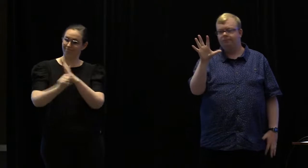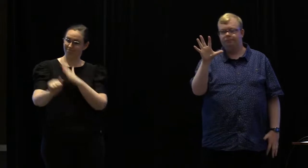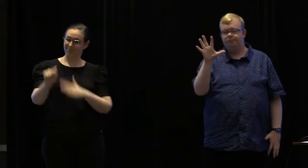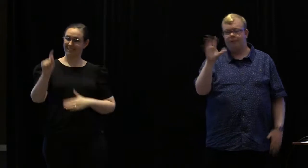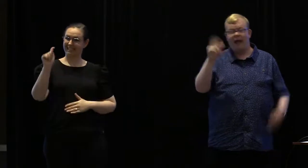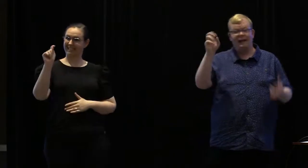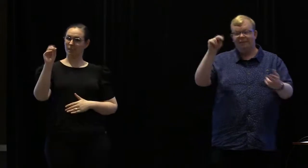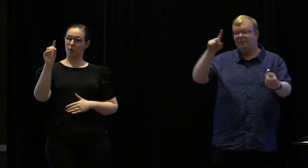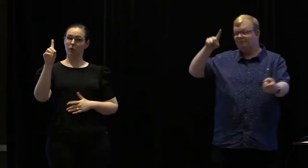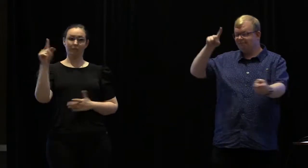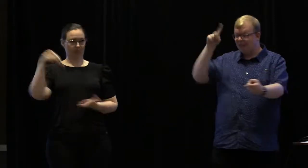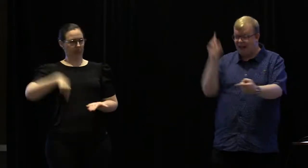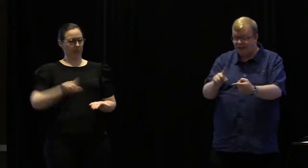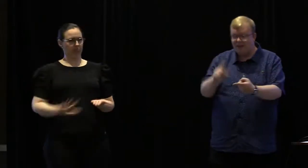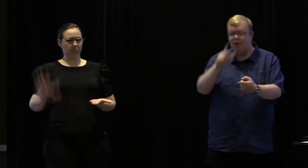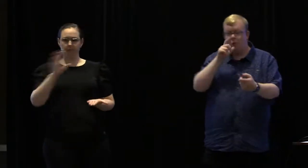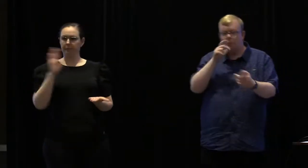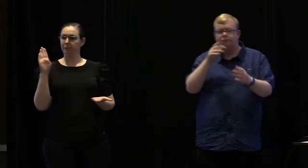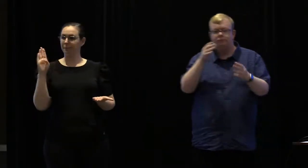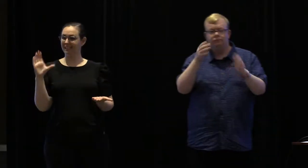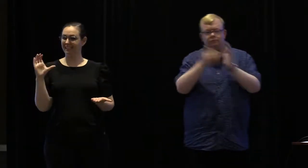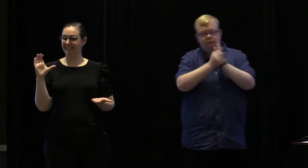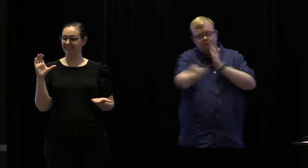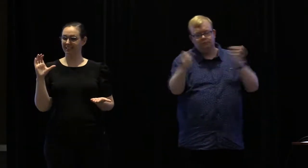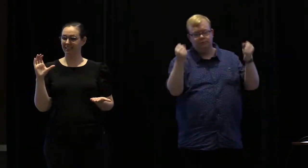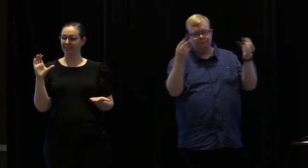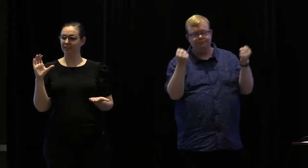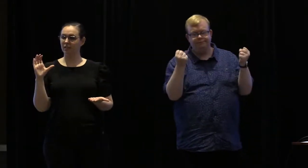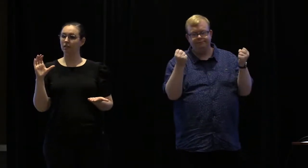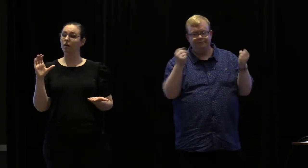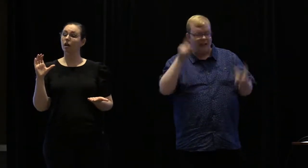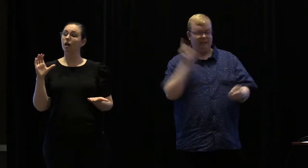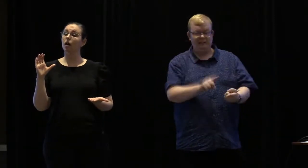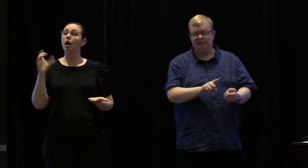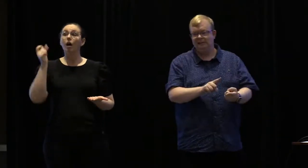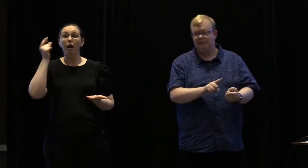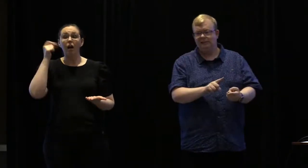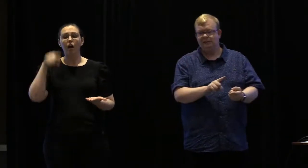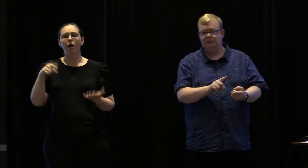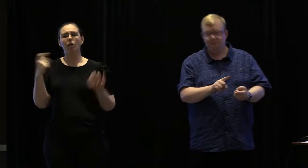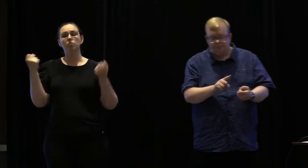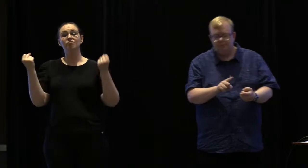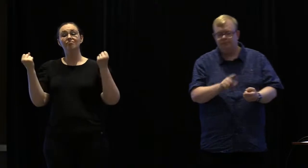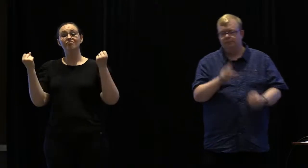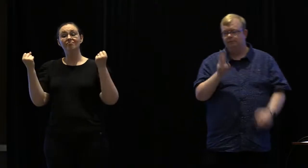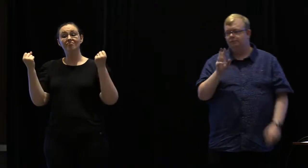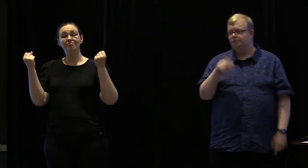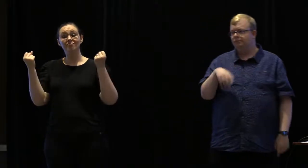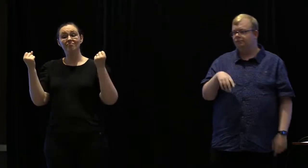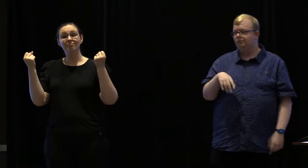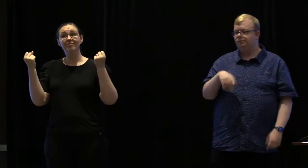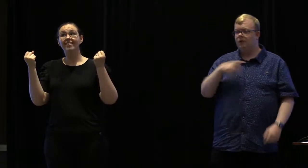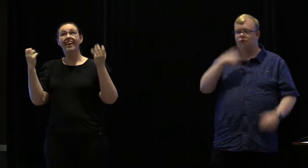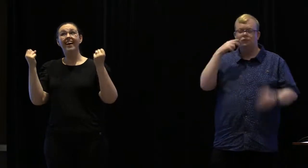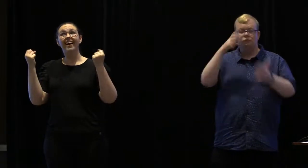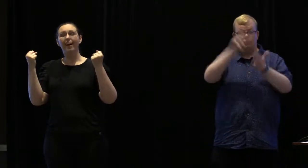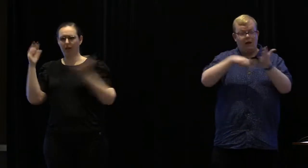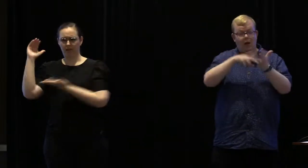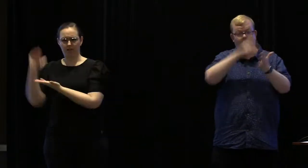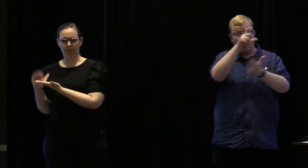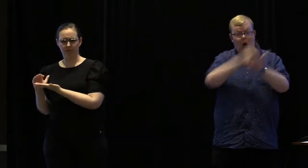qualified teachers of the deaf and hard of hearing in all of BC, and even fewer who are fluent in